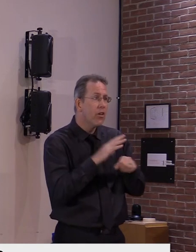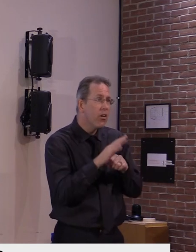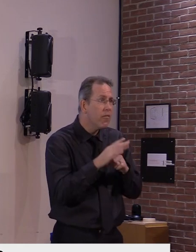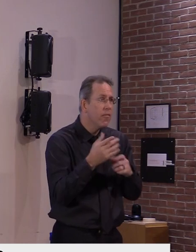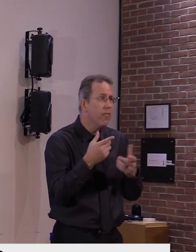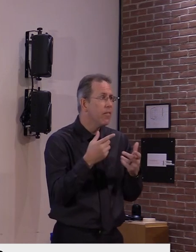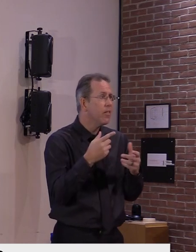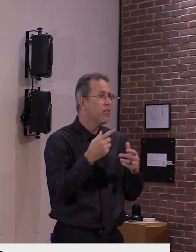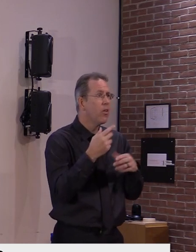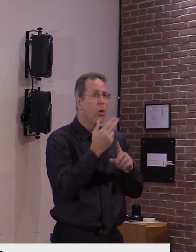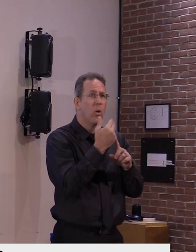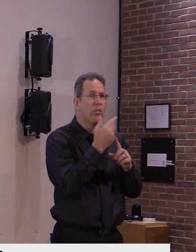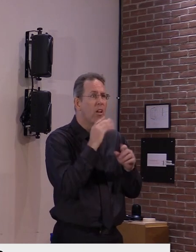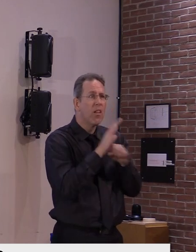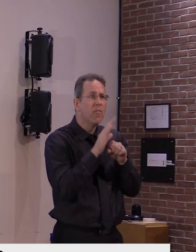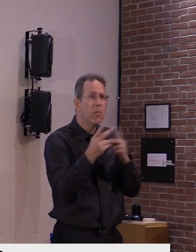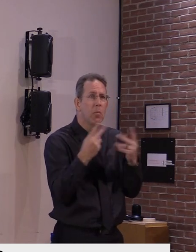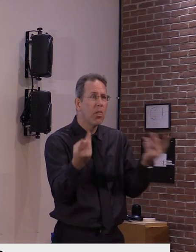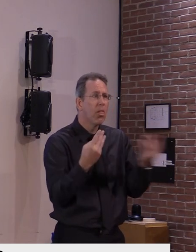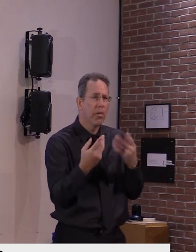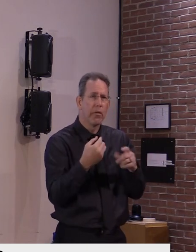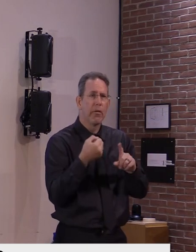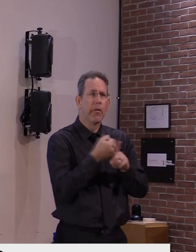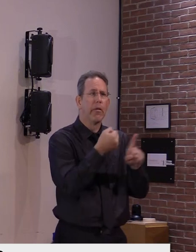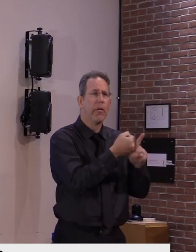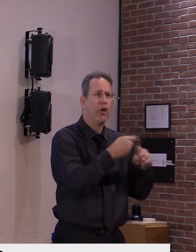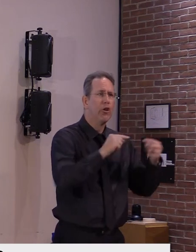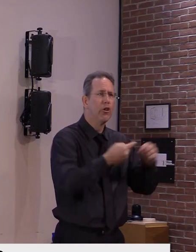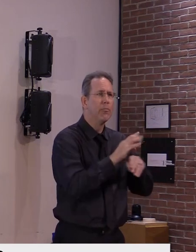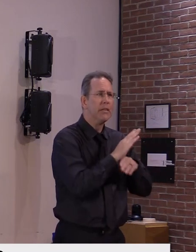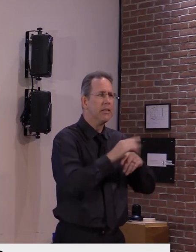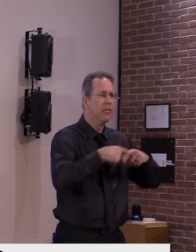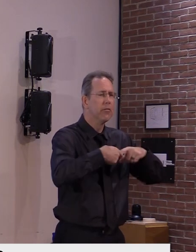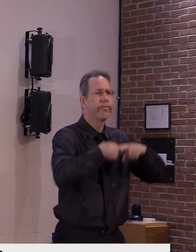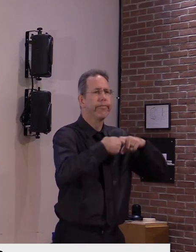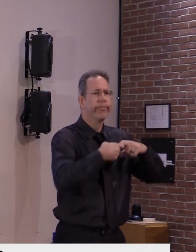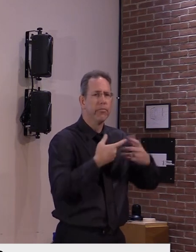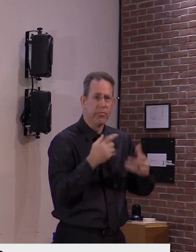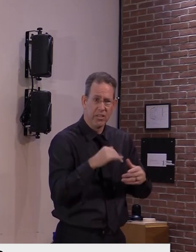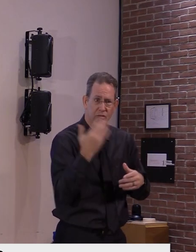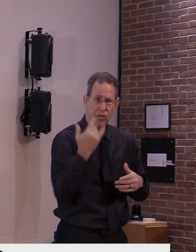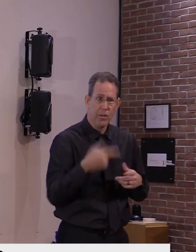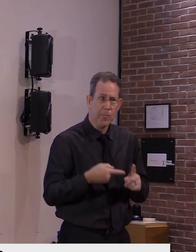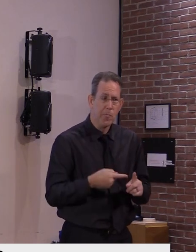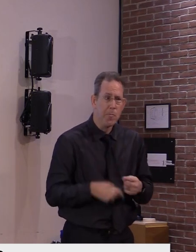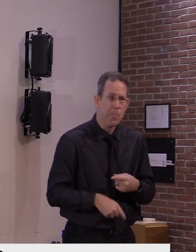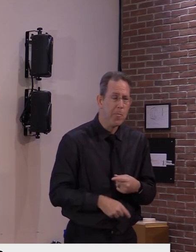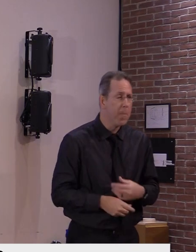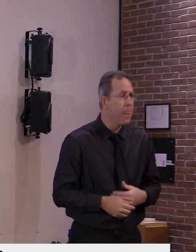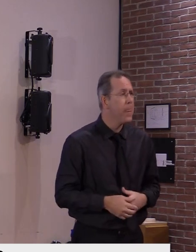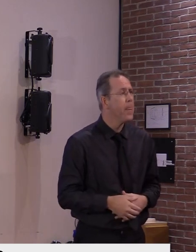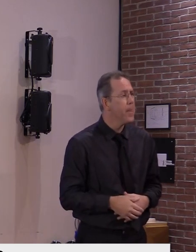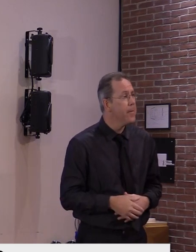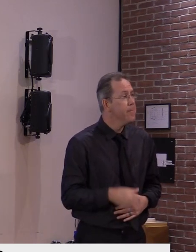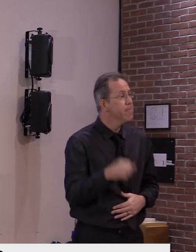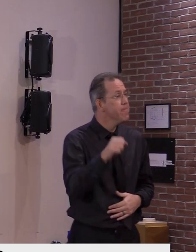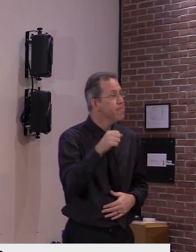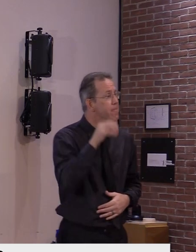last month or so. But it is a stopgap measure, and it's a reality. That's what we had